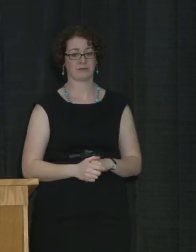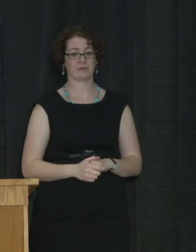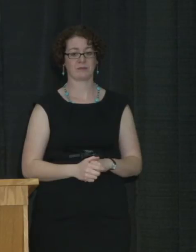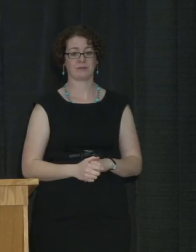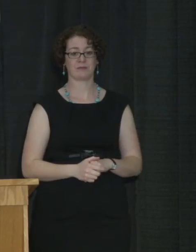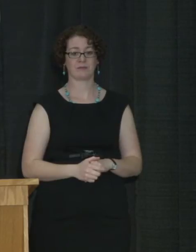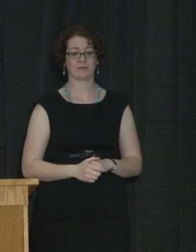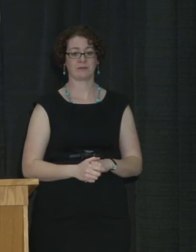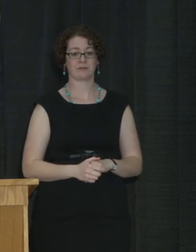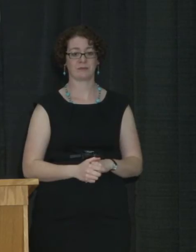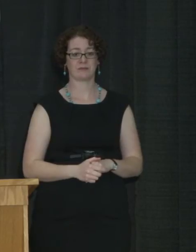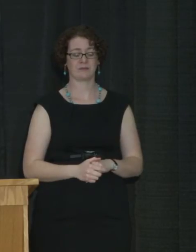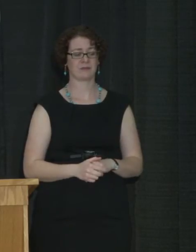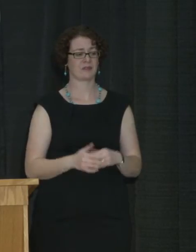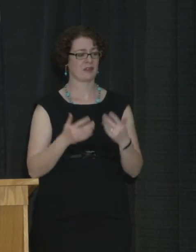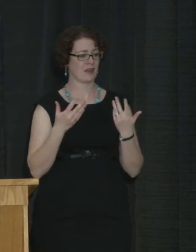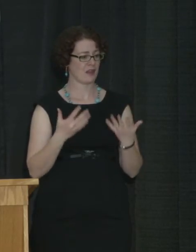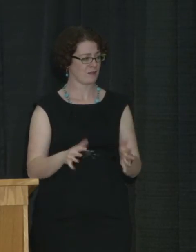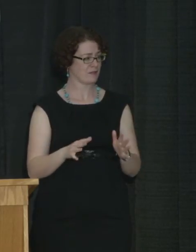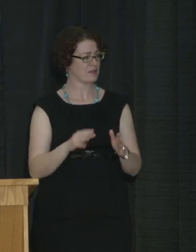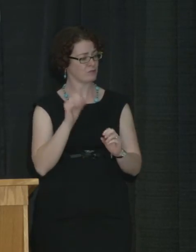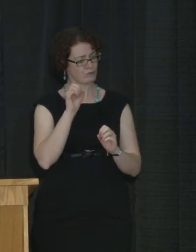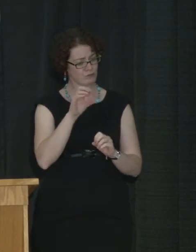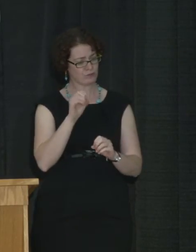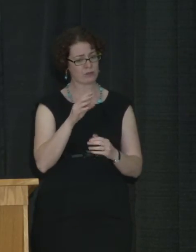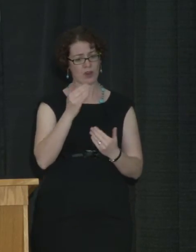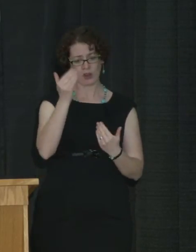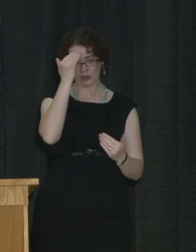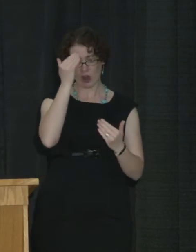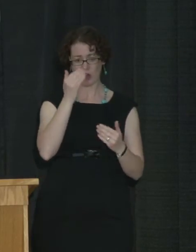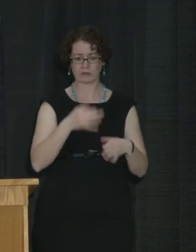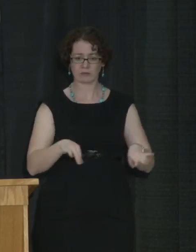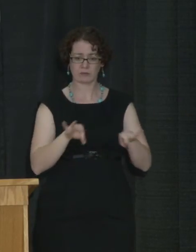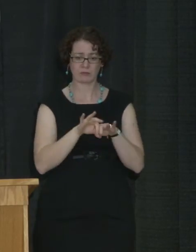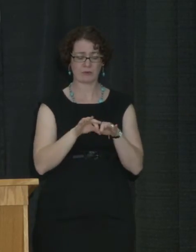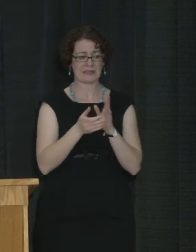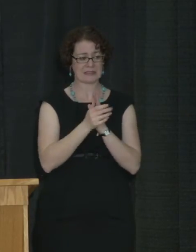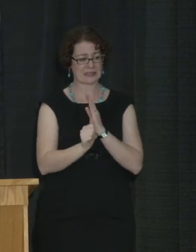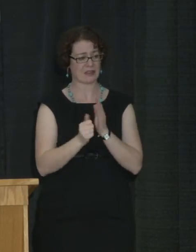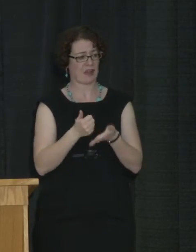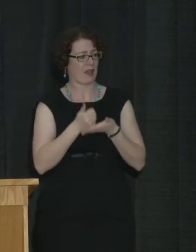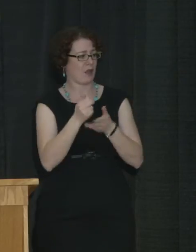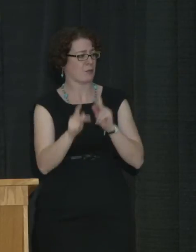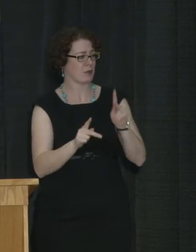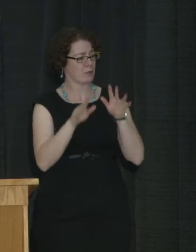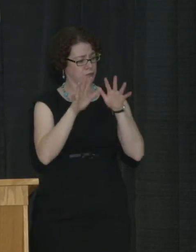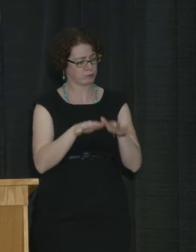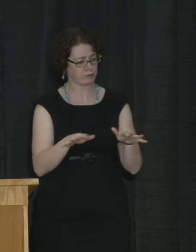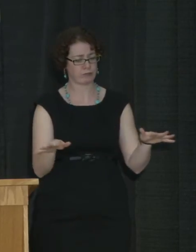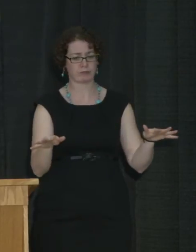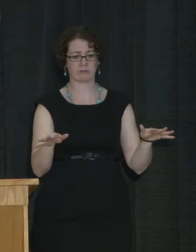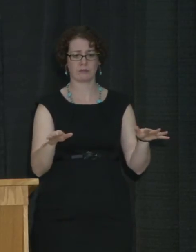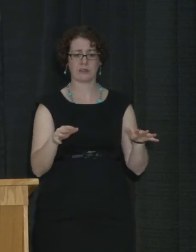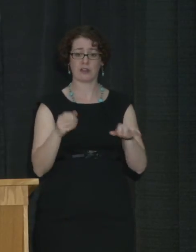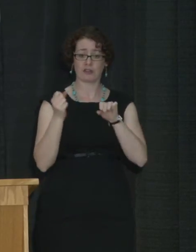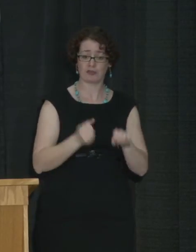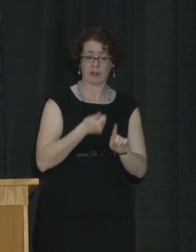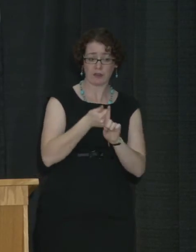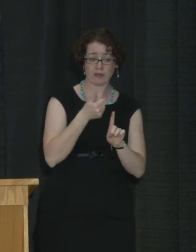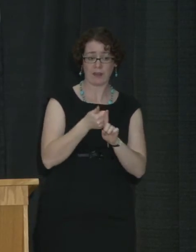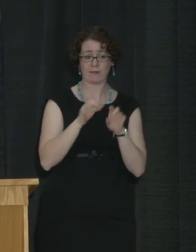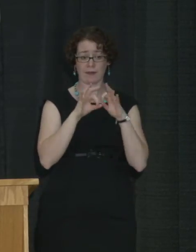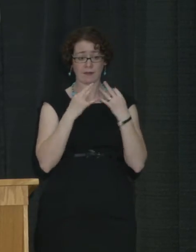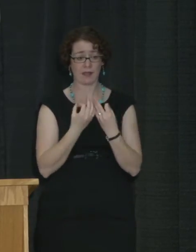Graduates, I've talked to you today about empowerment through knowledge and the importance of paying it forward in ways that strengthen you,